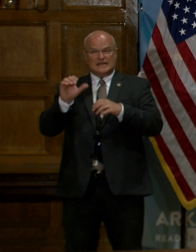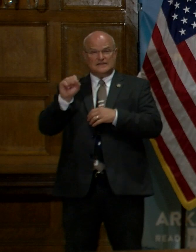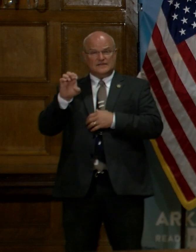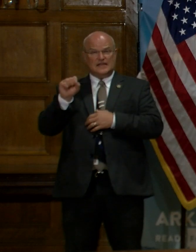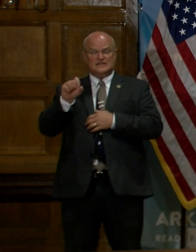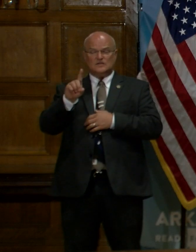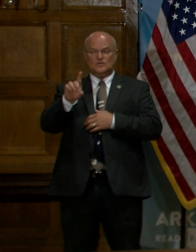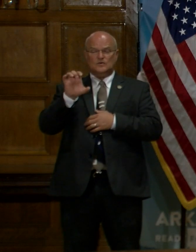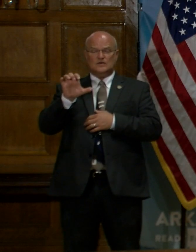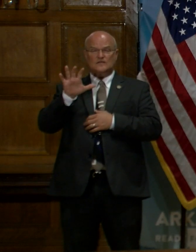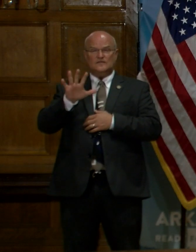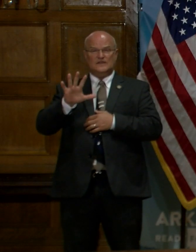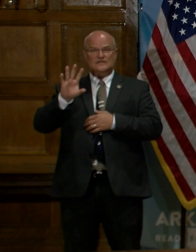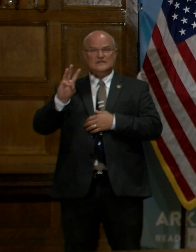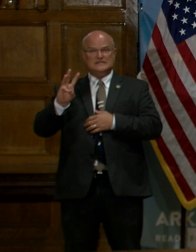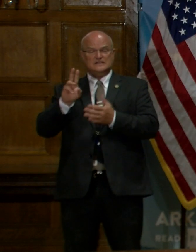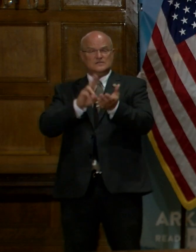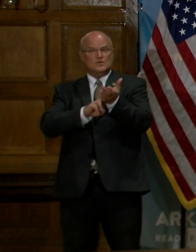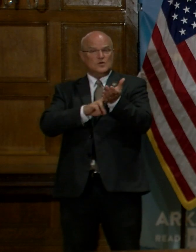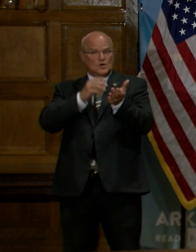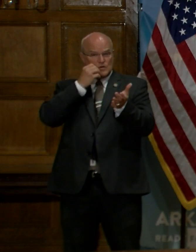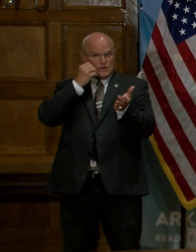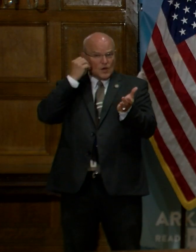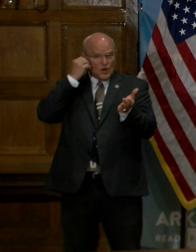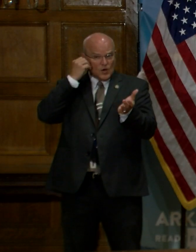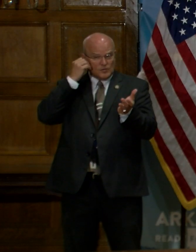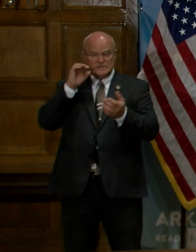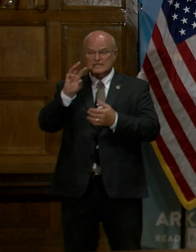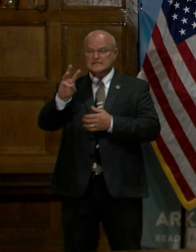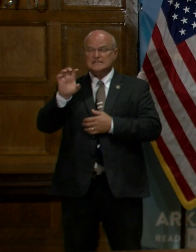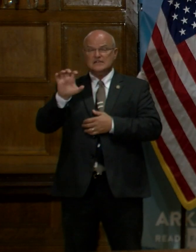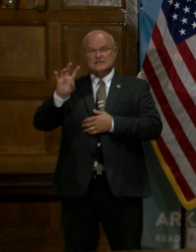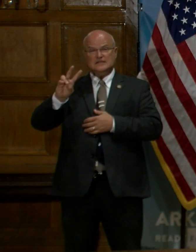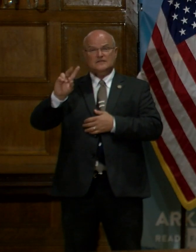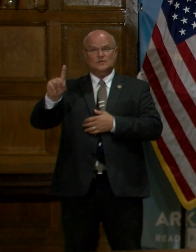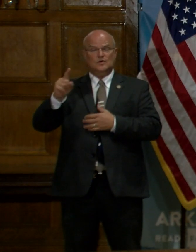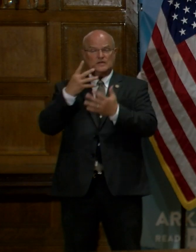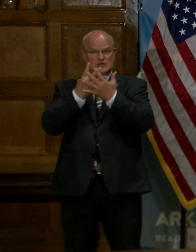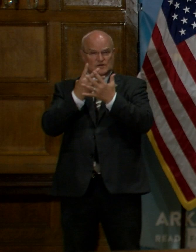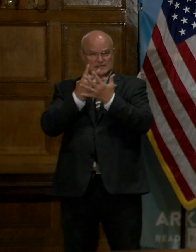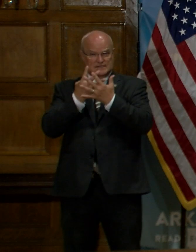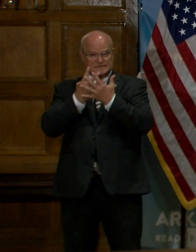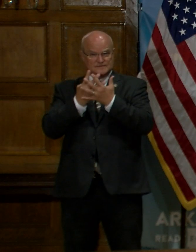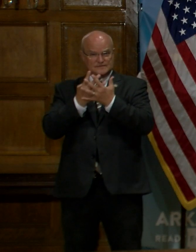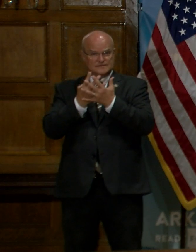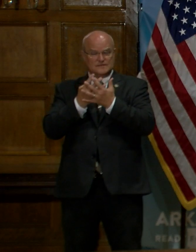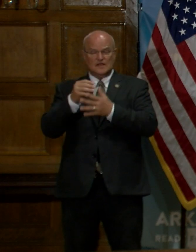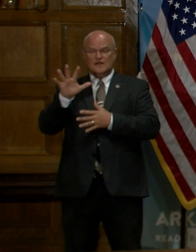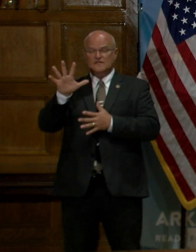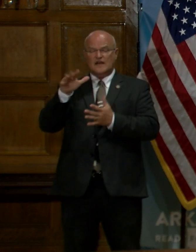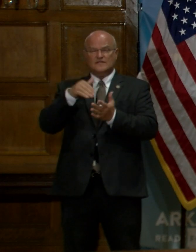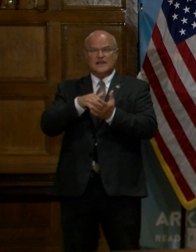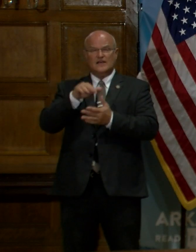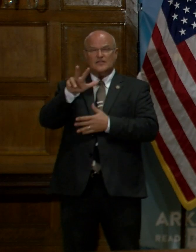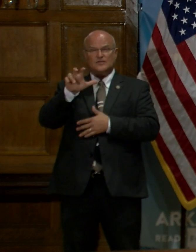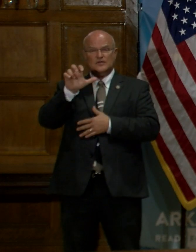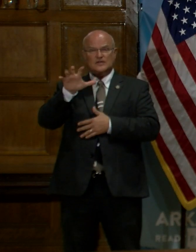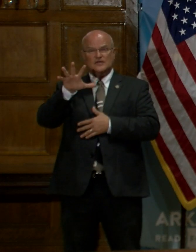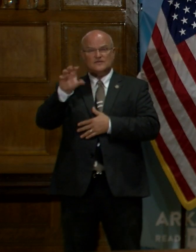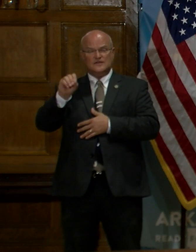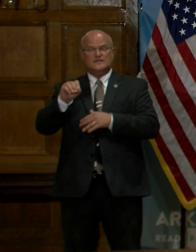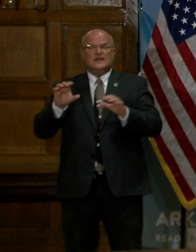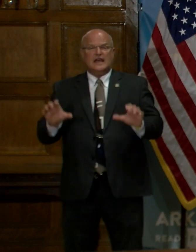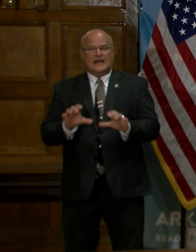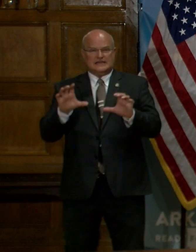cases, 156 are in nursing homes, 671 are in correctional facilities, 5,350